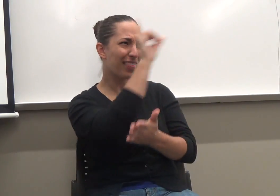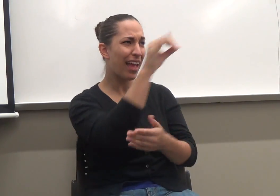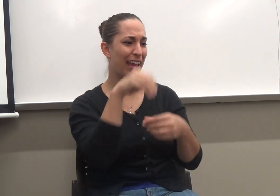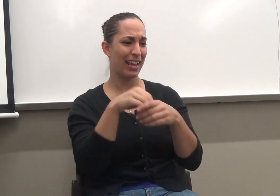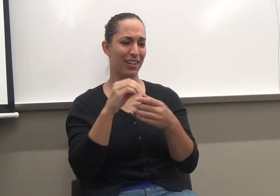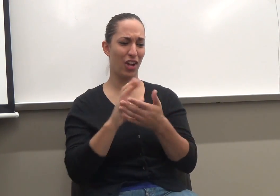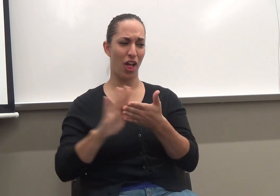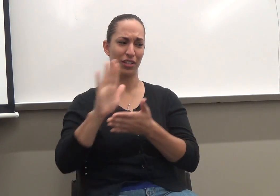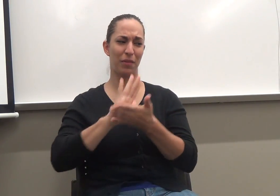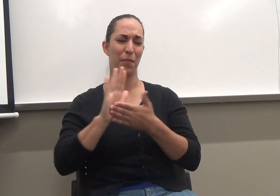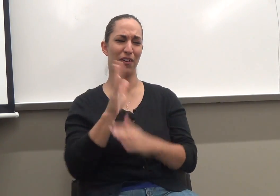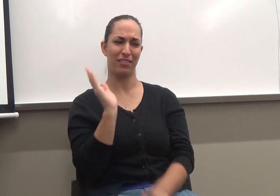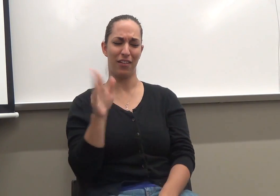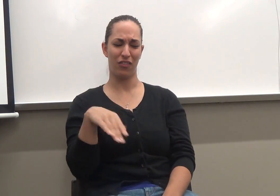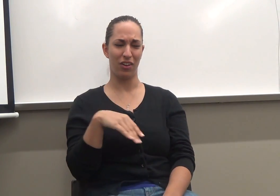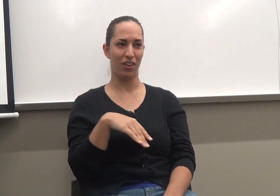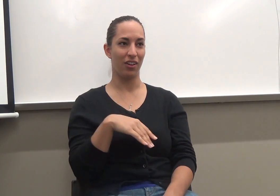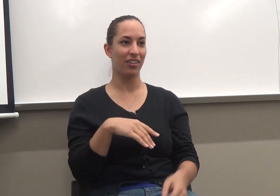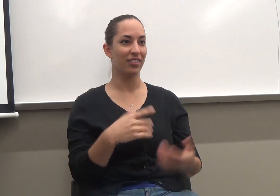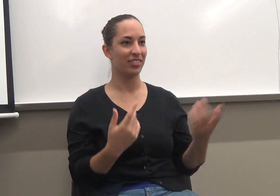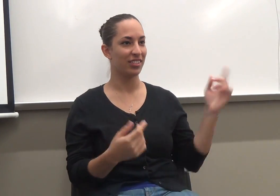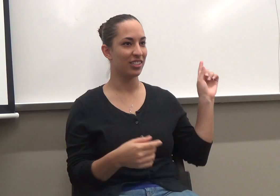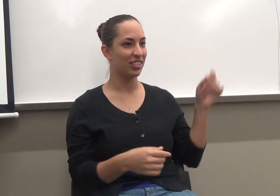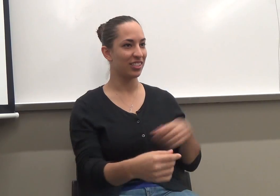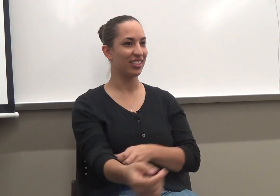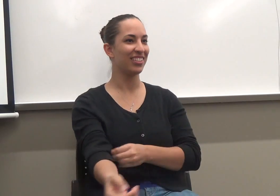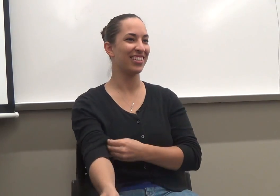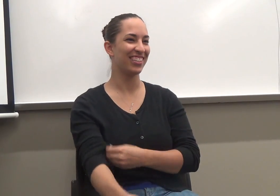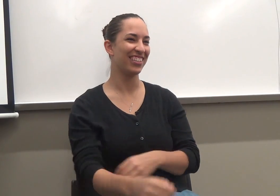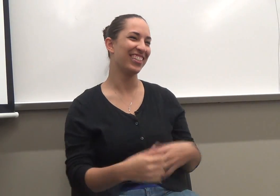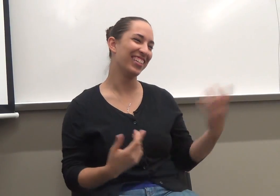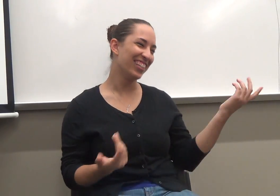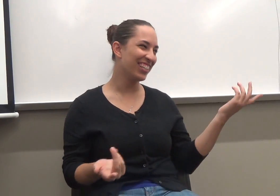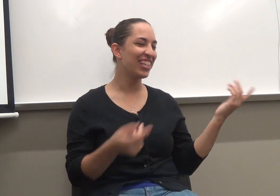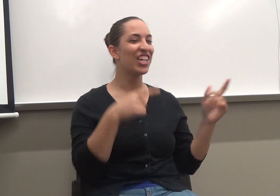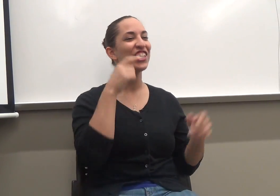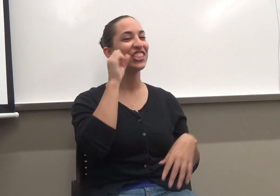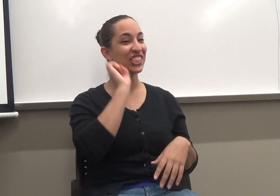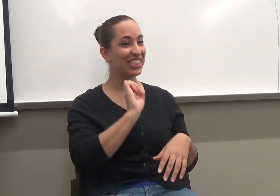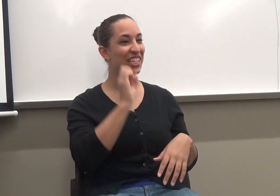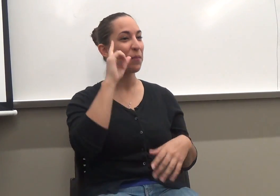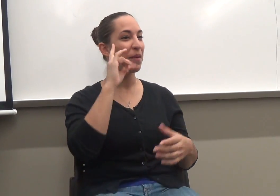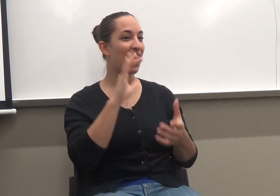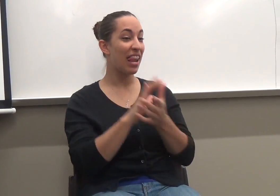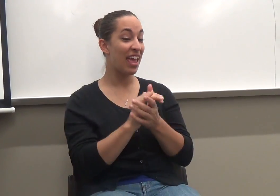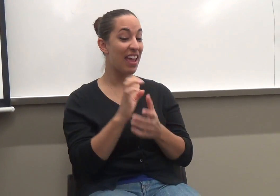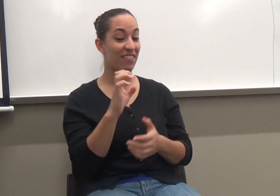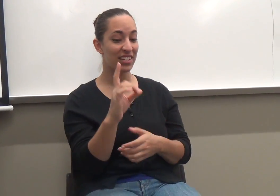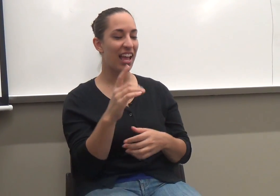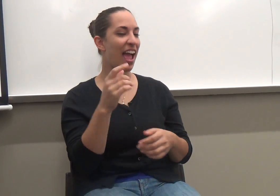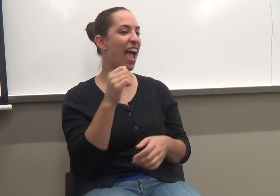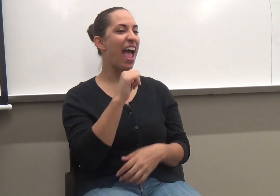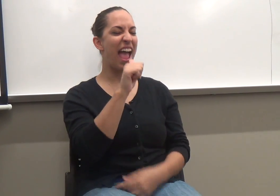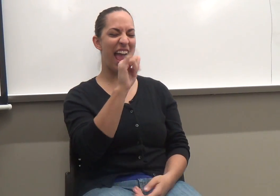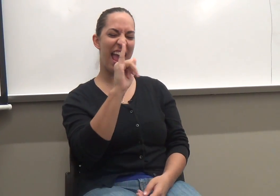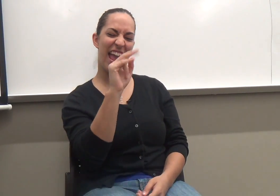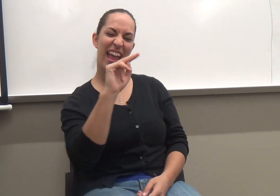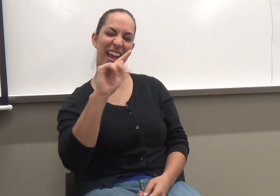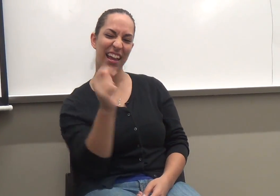Okay? Yeah, she believed nothing ain't ever going to go wrong. Now, it's possible that so you see what's